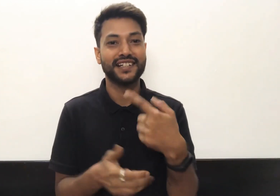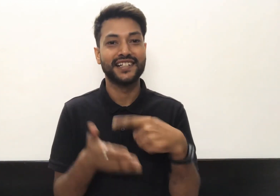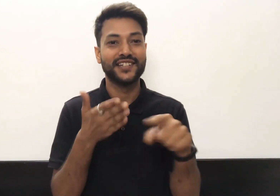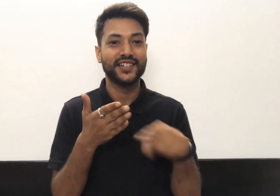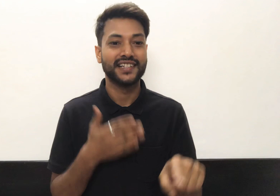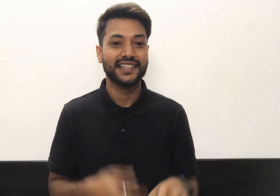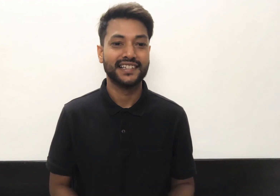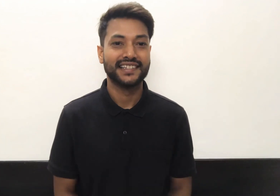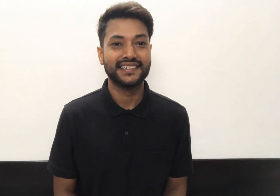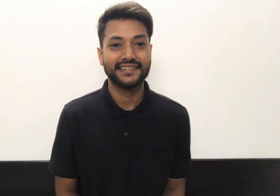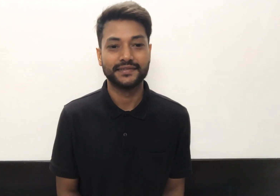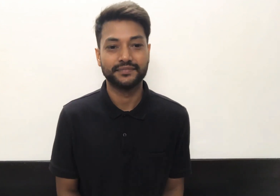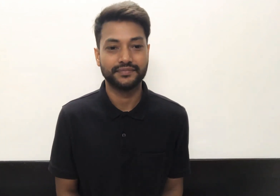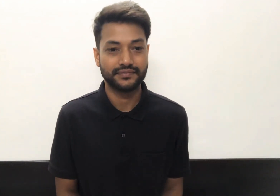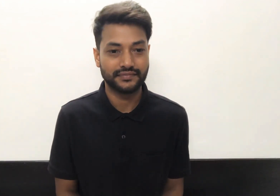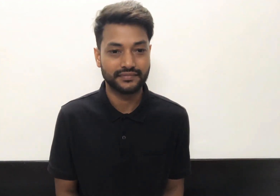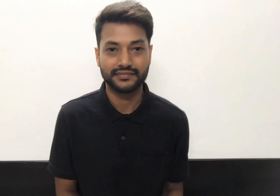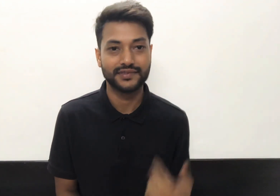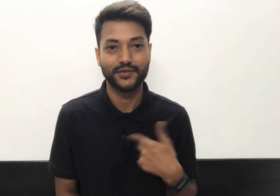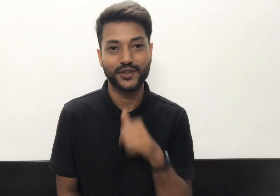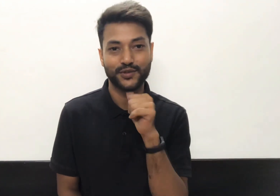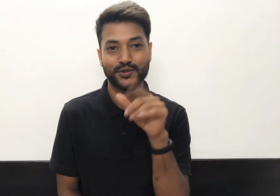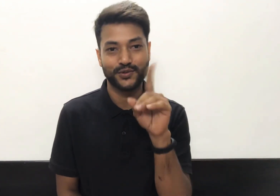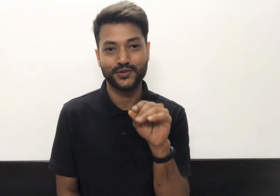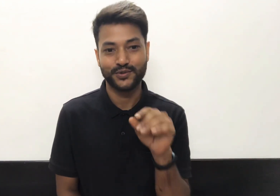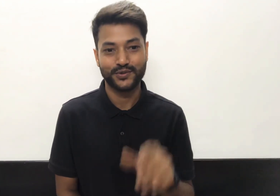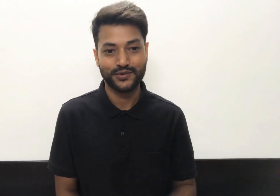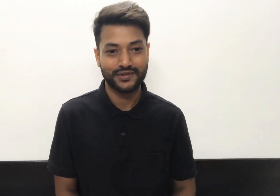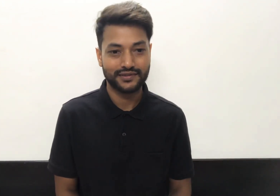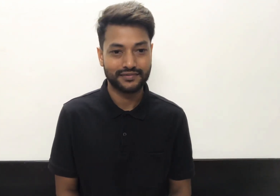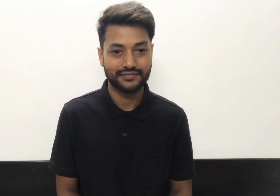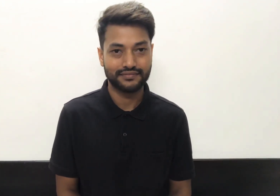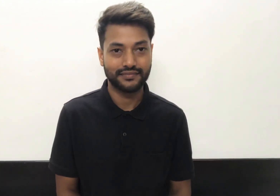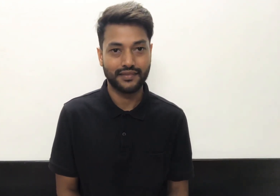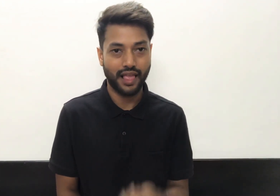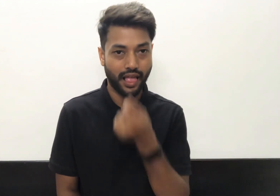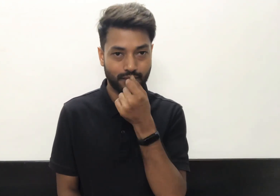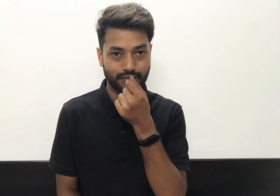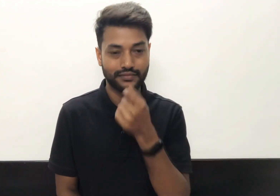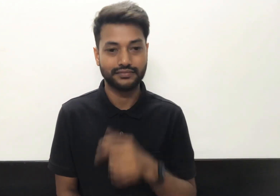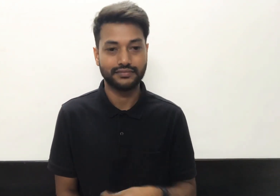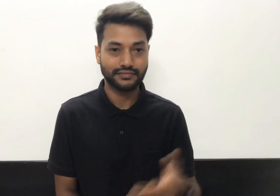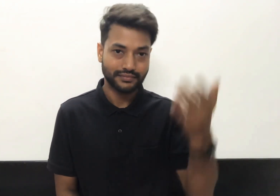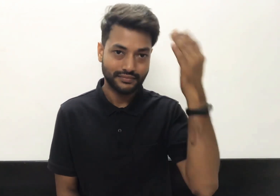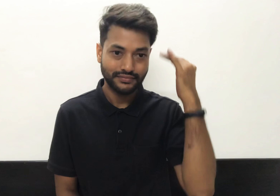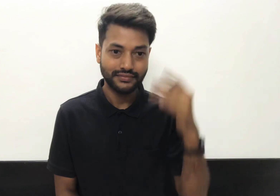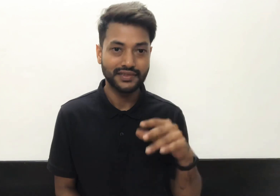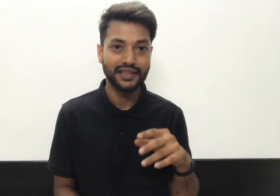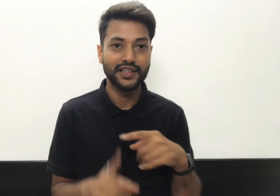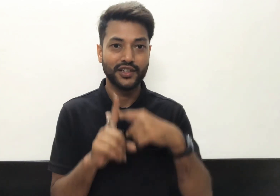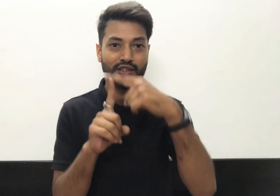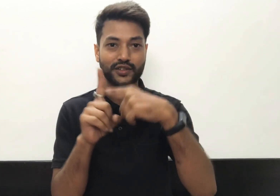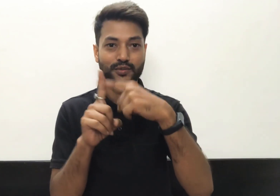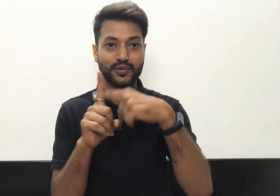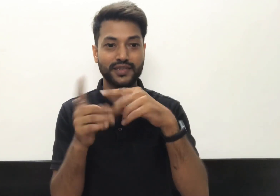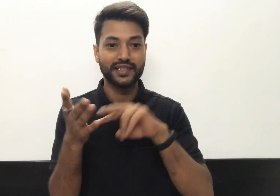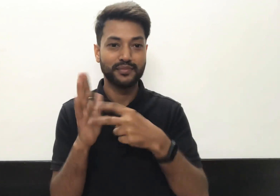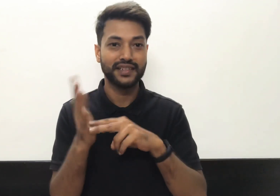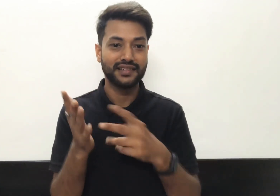Yes we don't do such crude checks anymore, we just… there was a thermometer means, earlier thermometers used to be